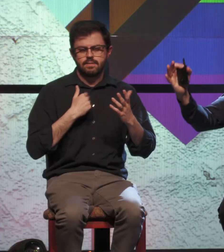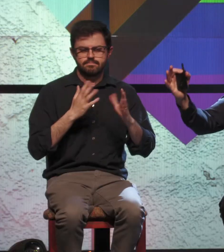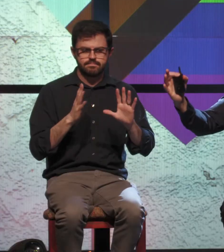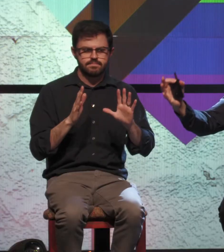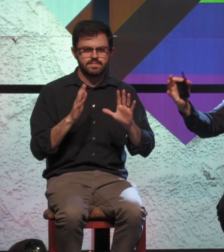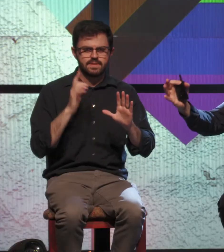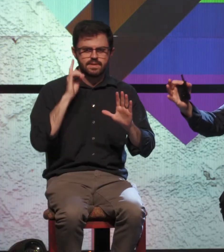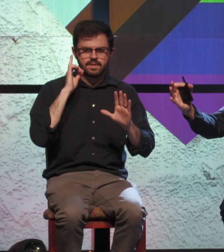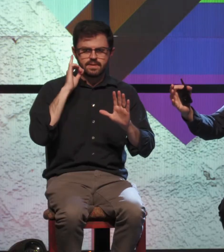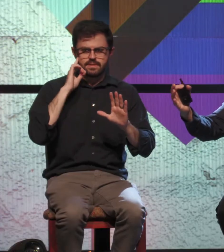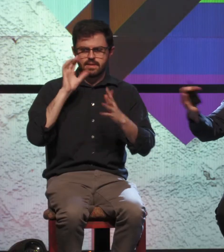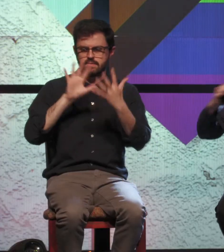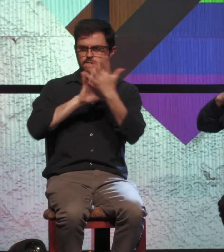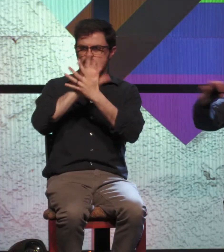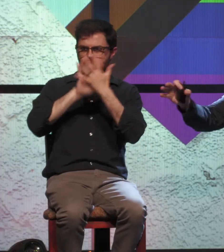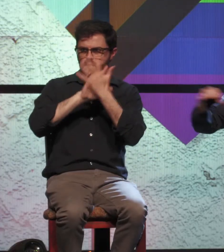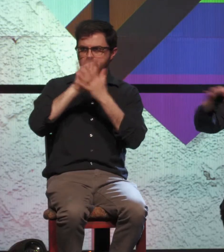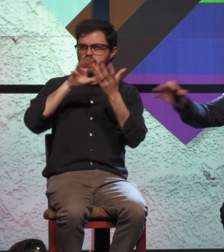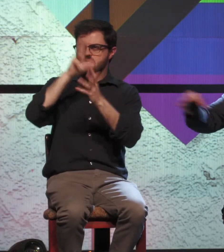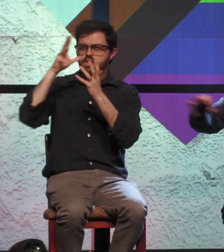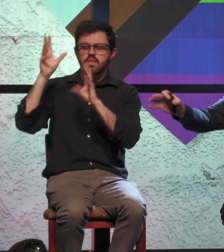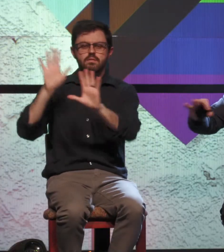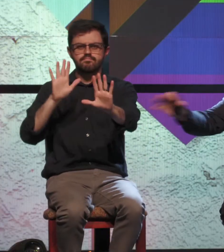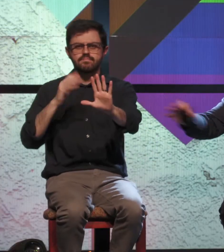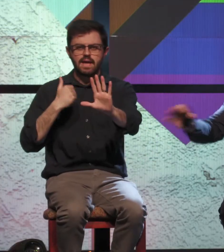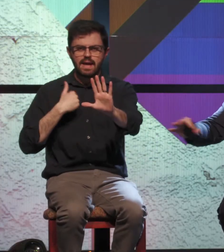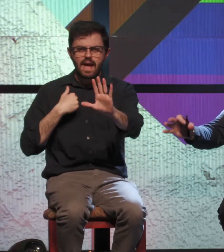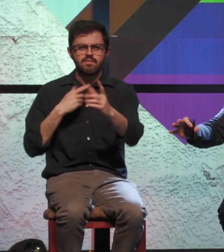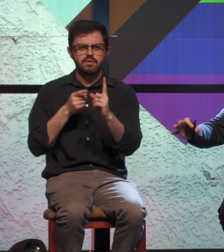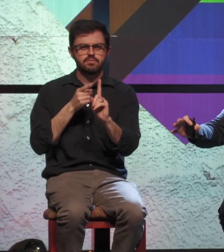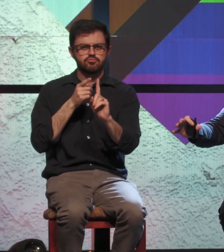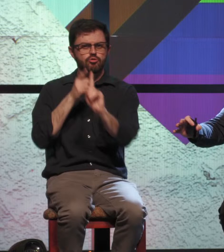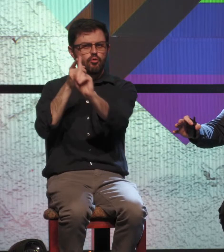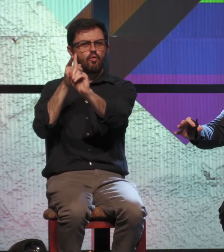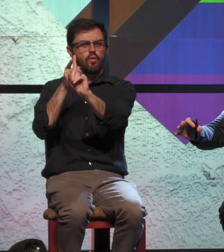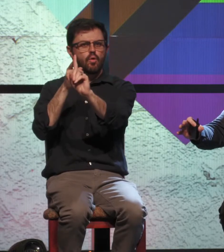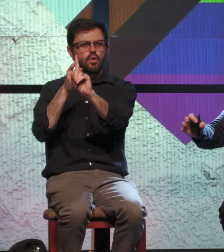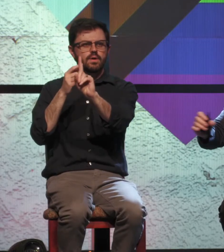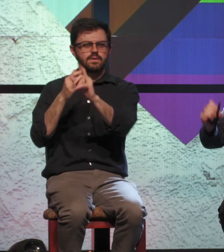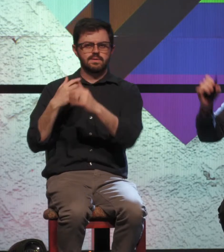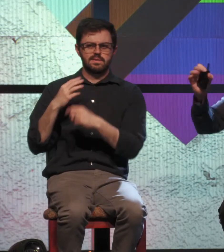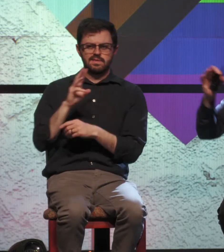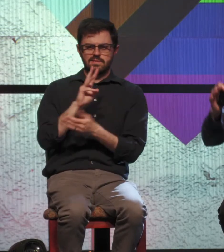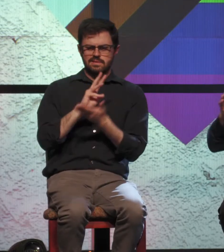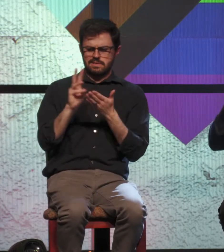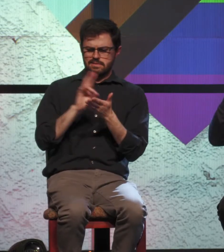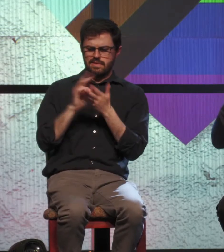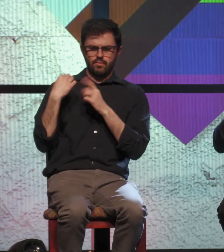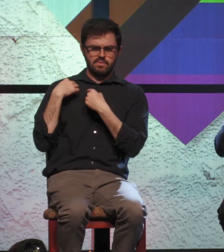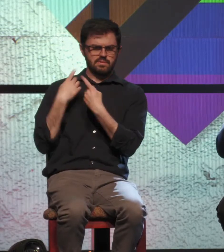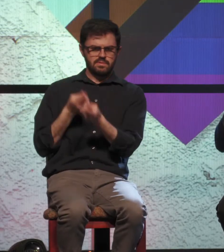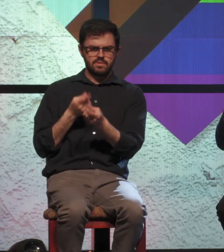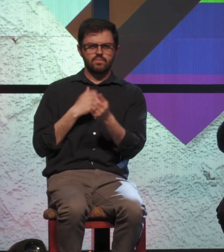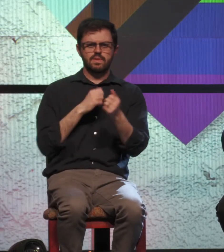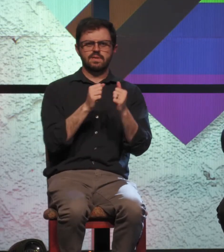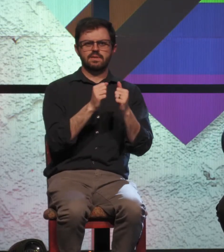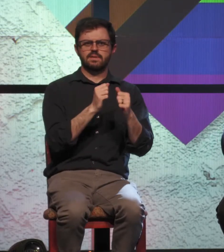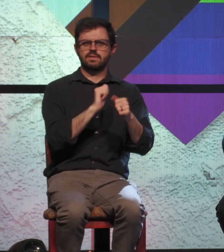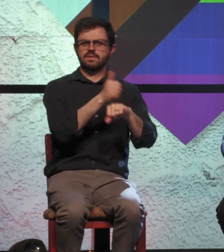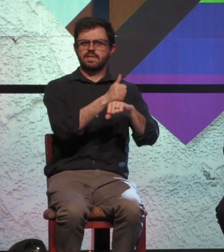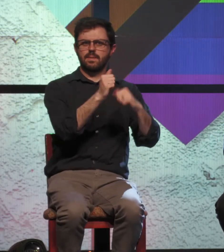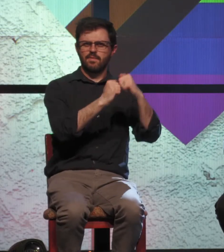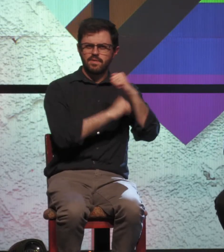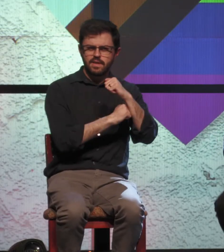madness. We've spent 6 or 7 weeks laying a foundation for what love is, right? How we accept, but I really want to focus on what does it mean to